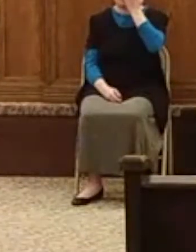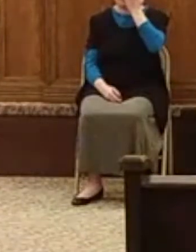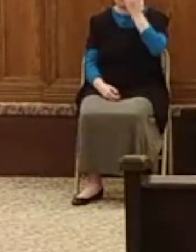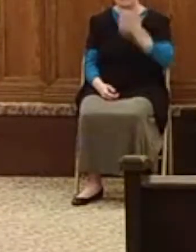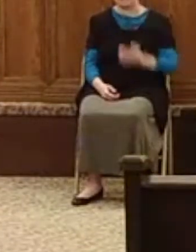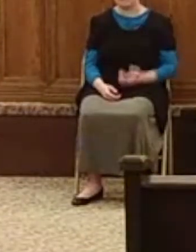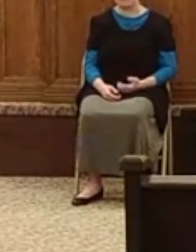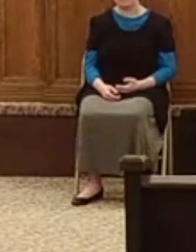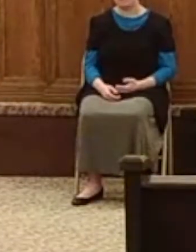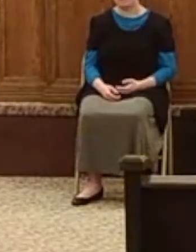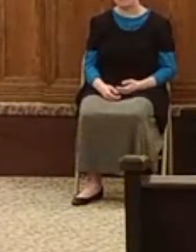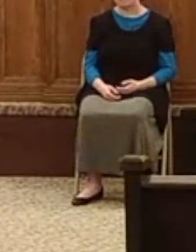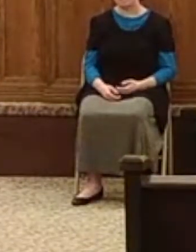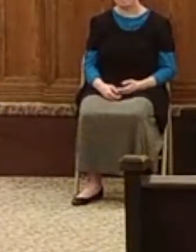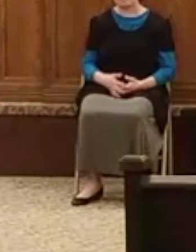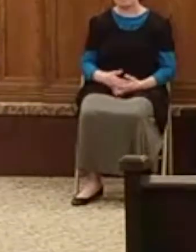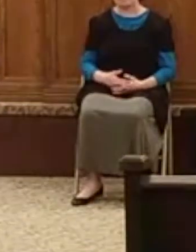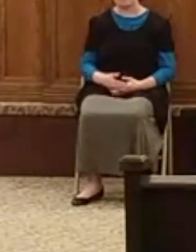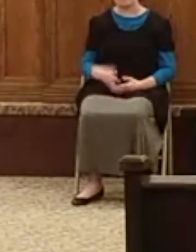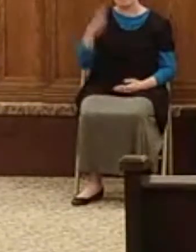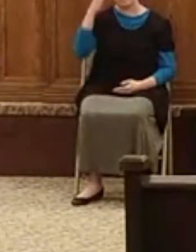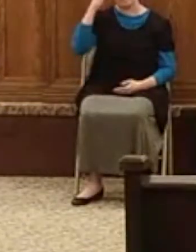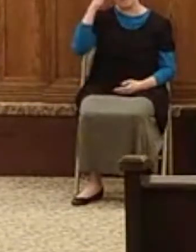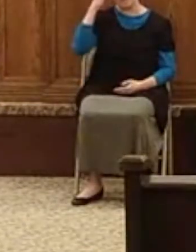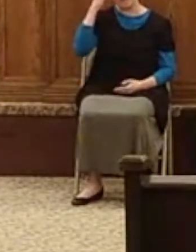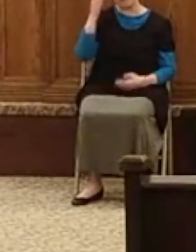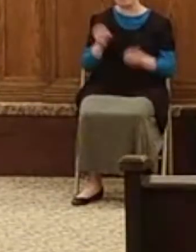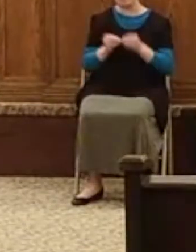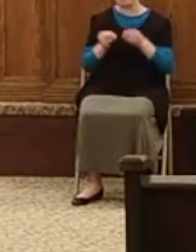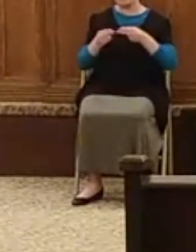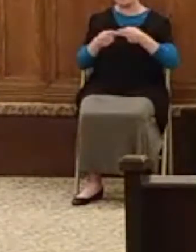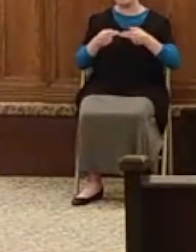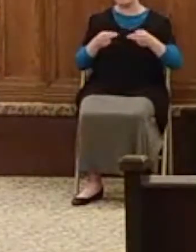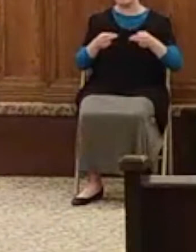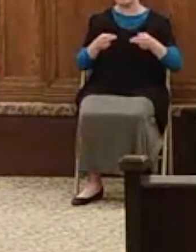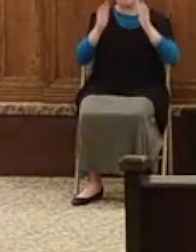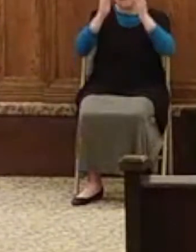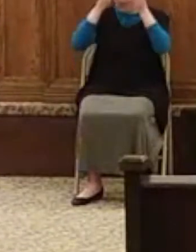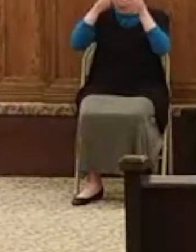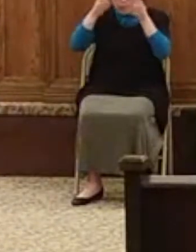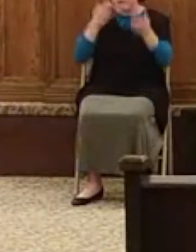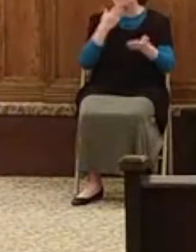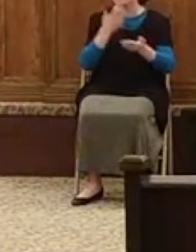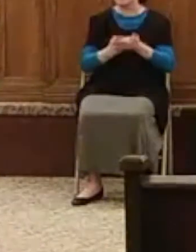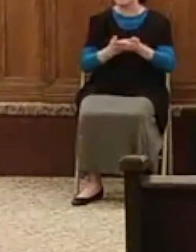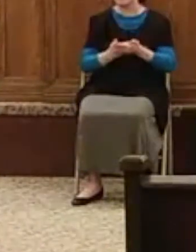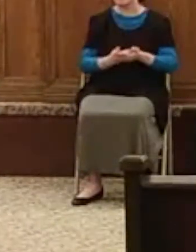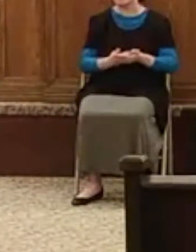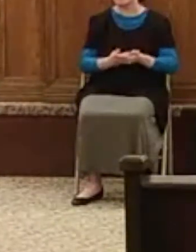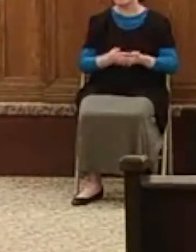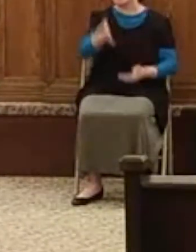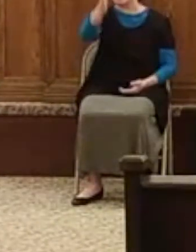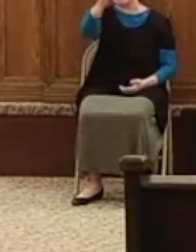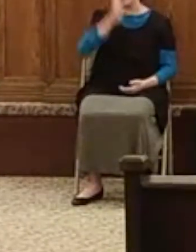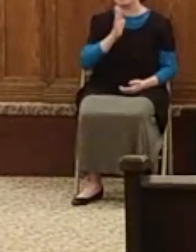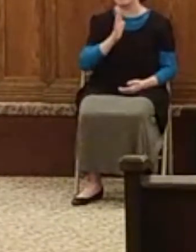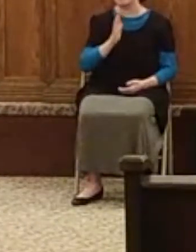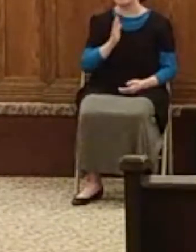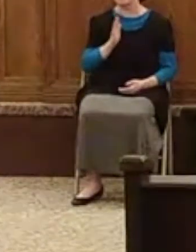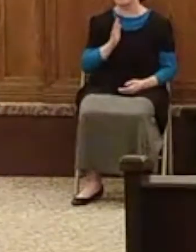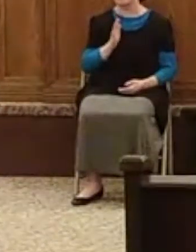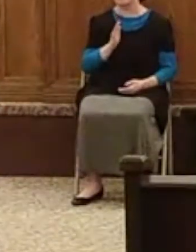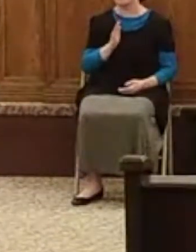Yes, sir. I know it's vile and ugly. Right. I know that it's easier to focus on goodness. The goodness of God